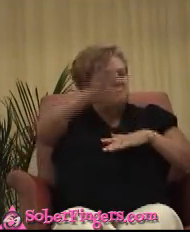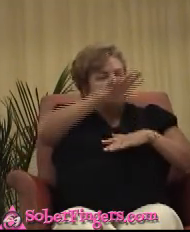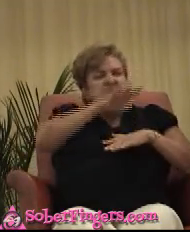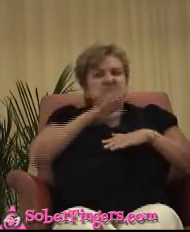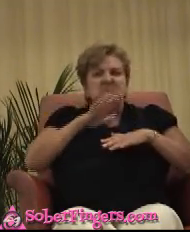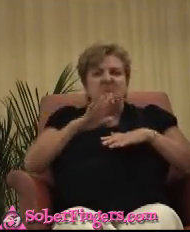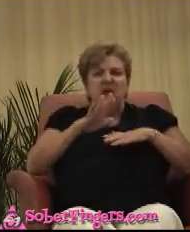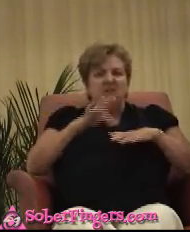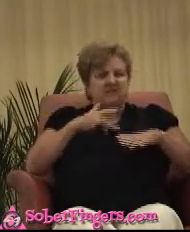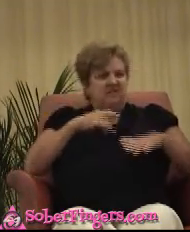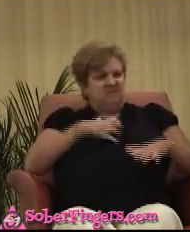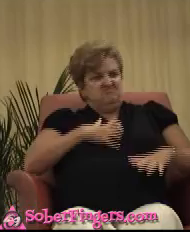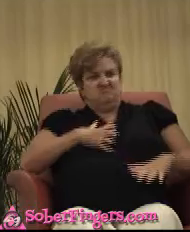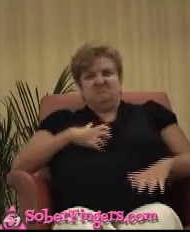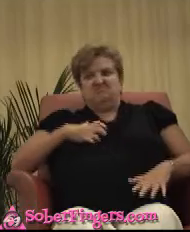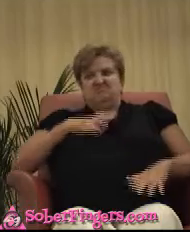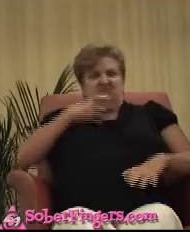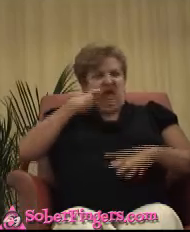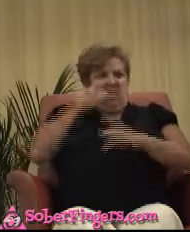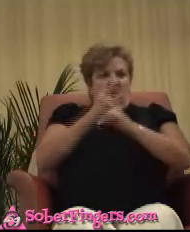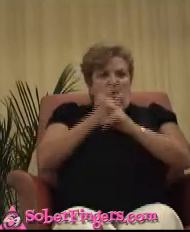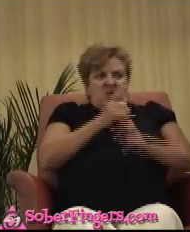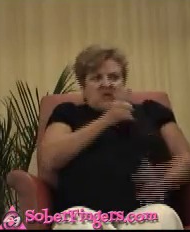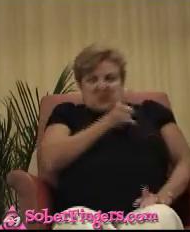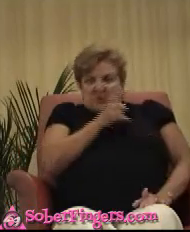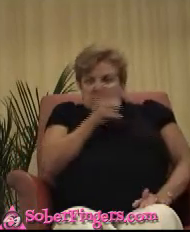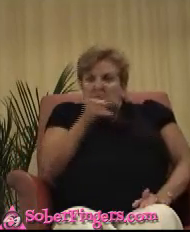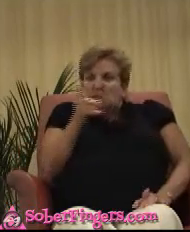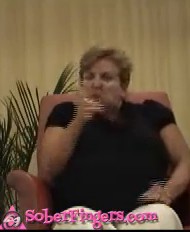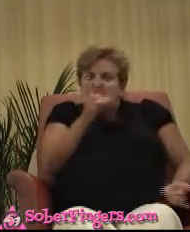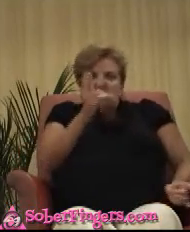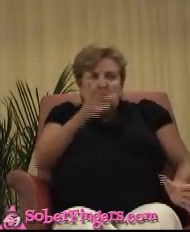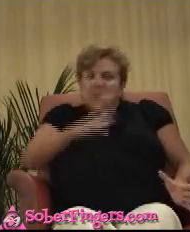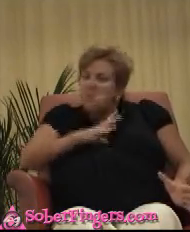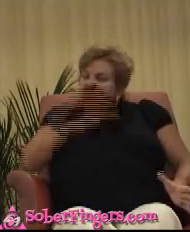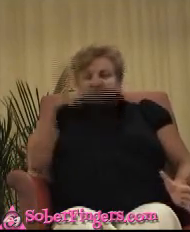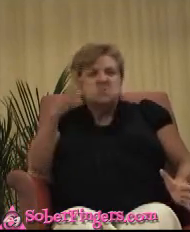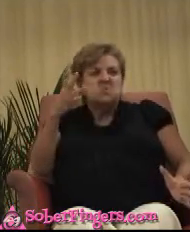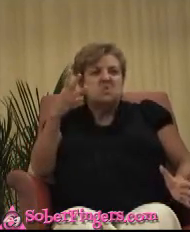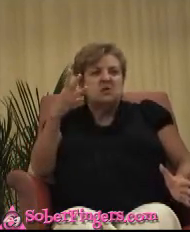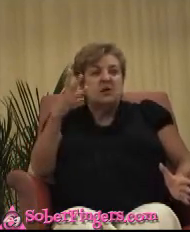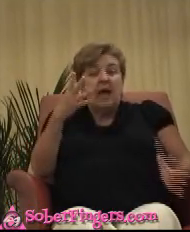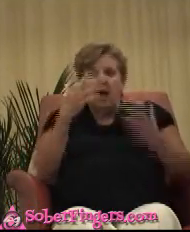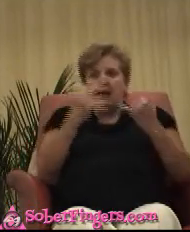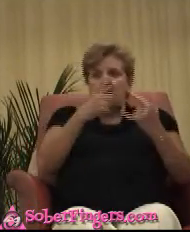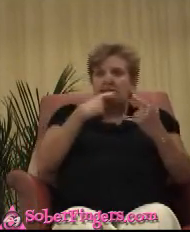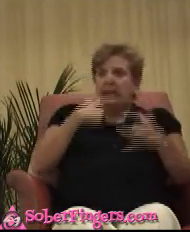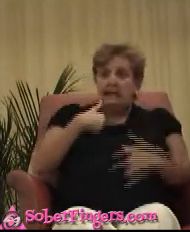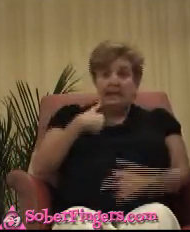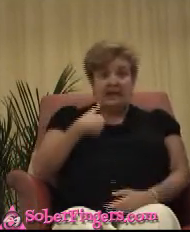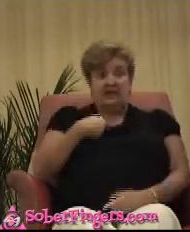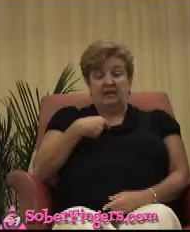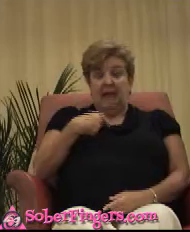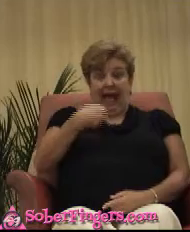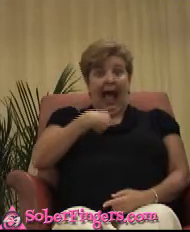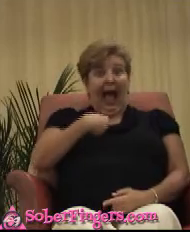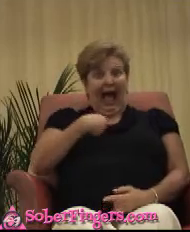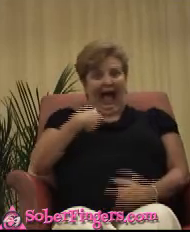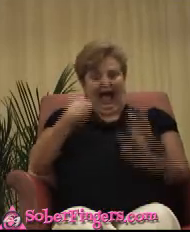disdain and contempt for alcoholics. And suddenly he's telling me I am one, and I don't have anything going on